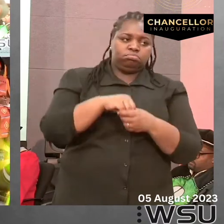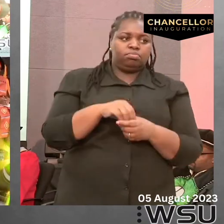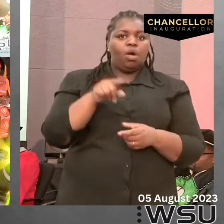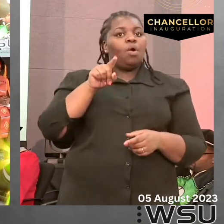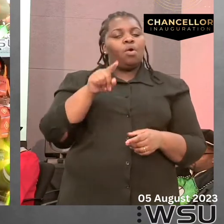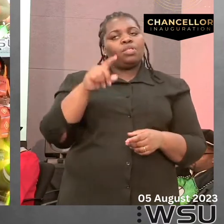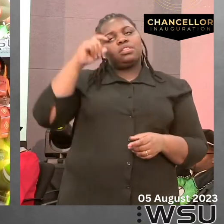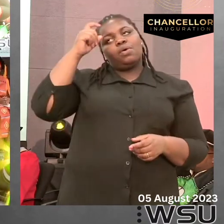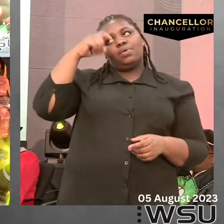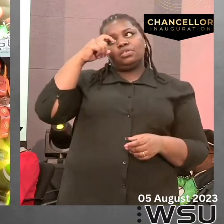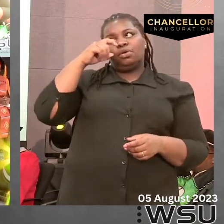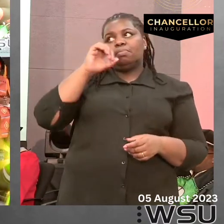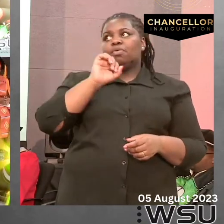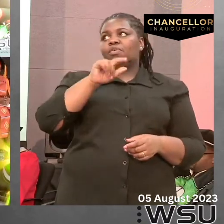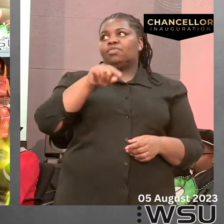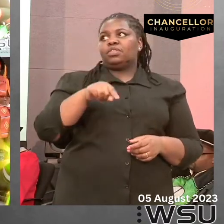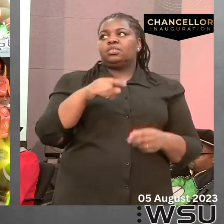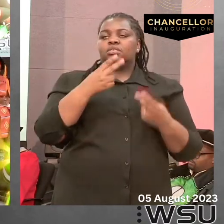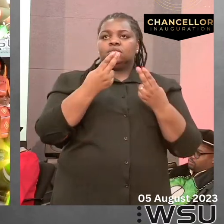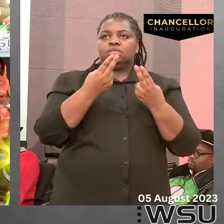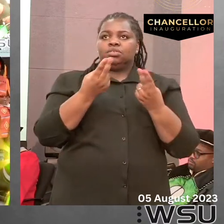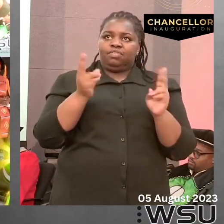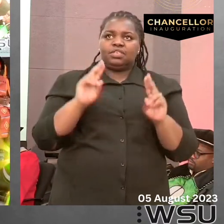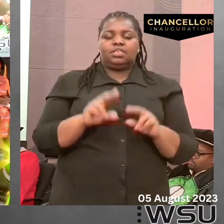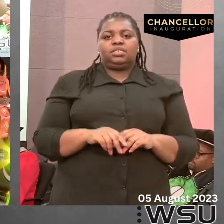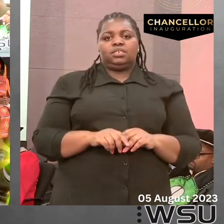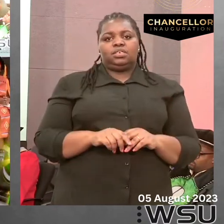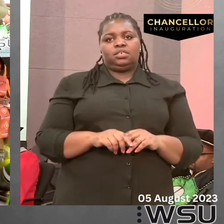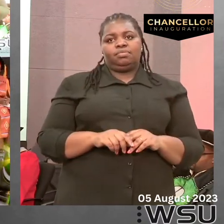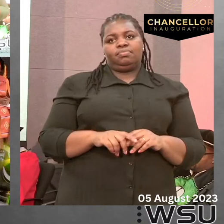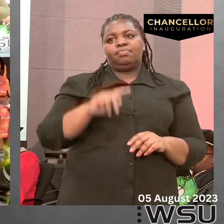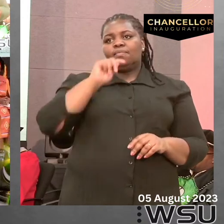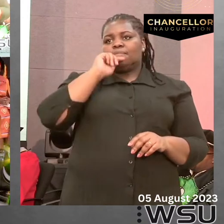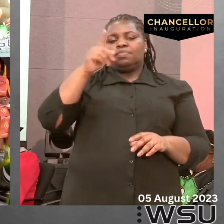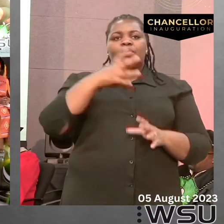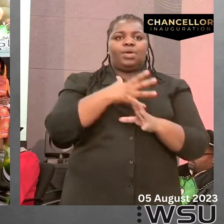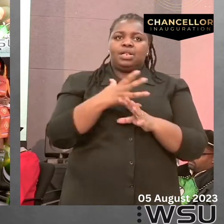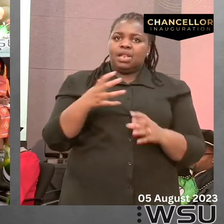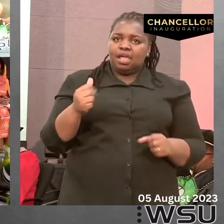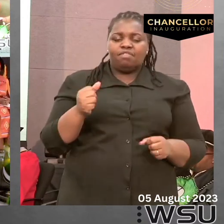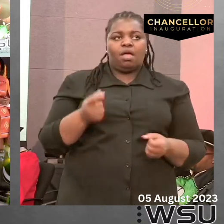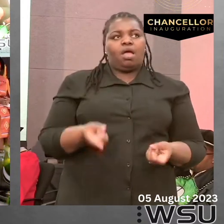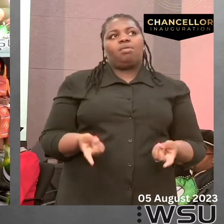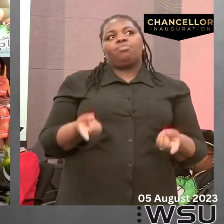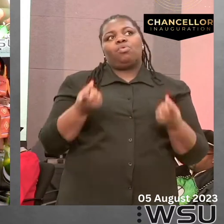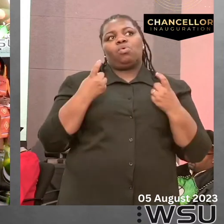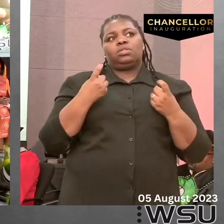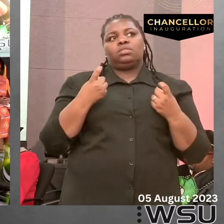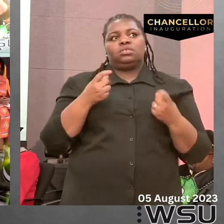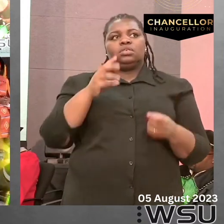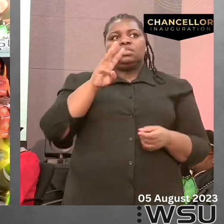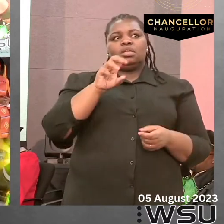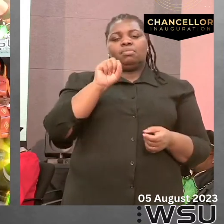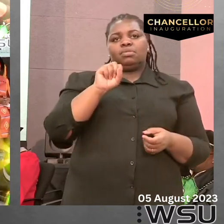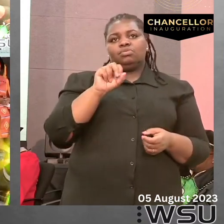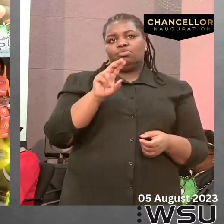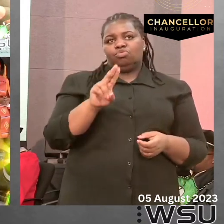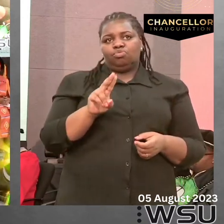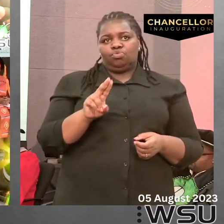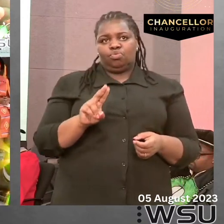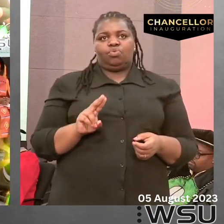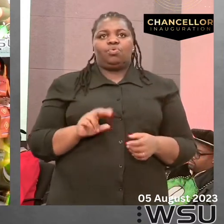the wisdom of this institution. It was never been called WUSU